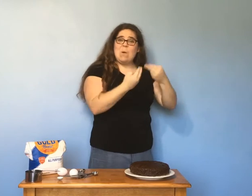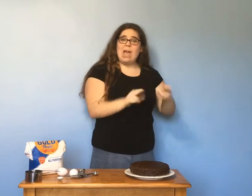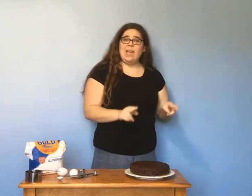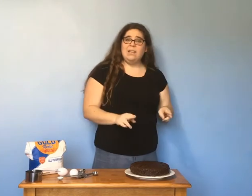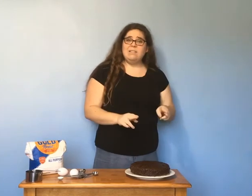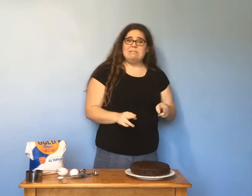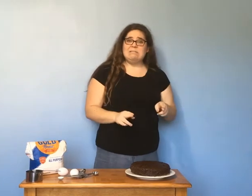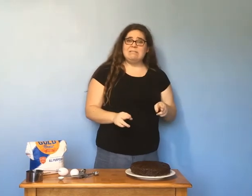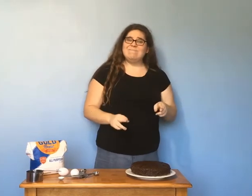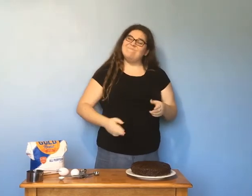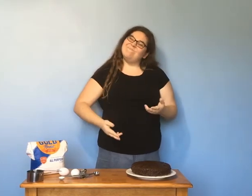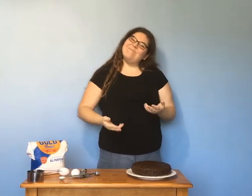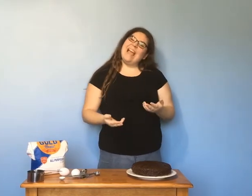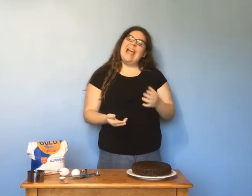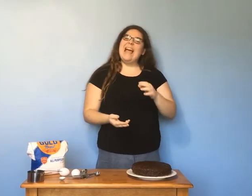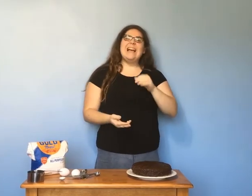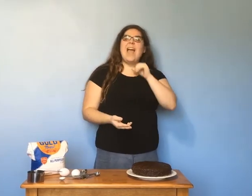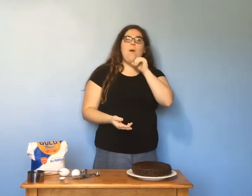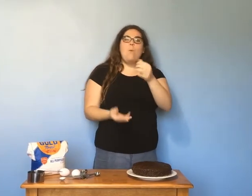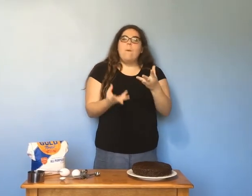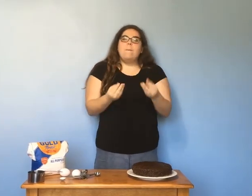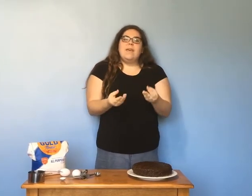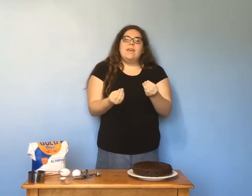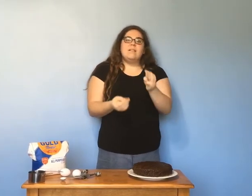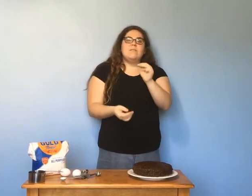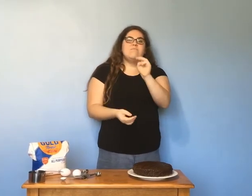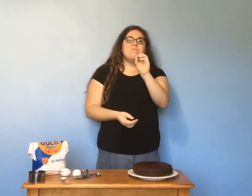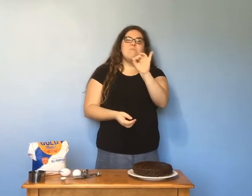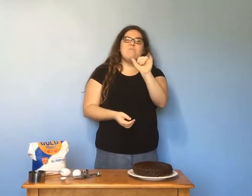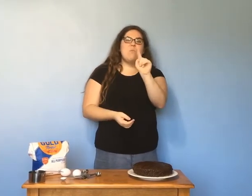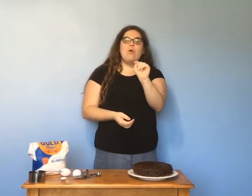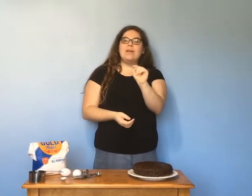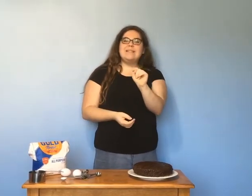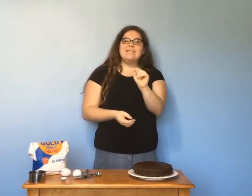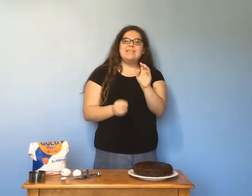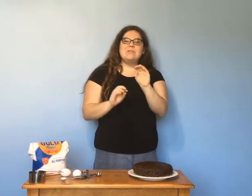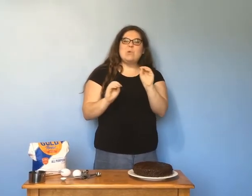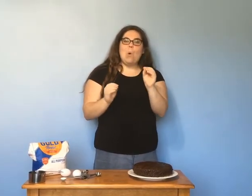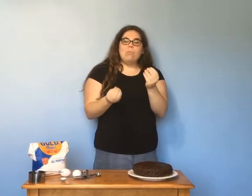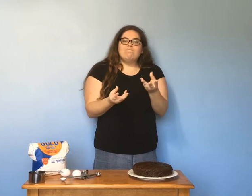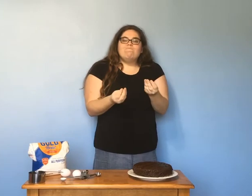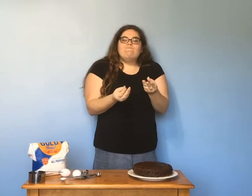Can you make a cake without eggs? No, it's not going to be moist. It'd fall apart.